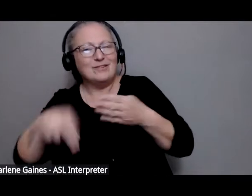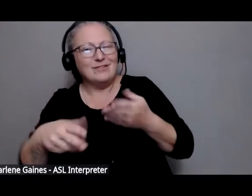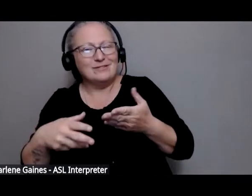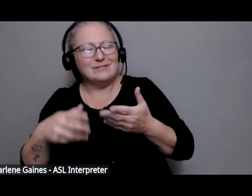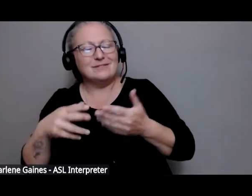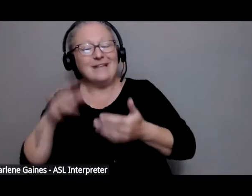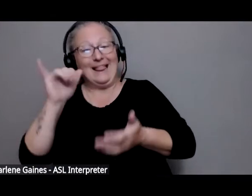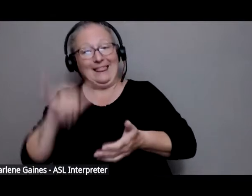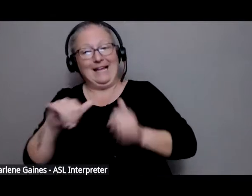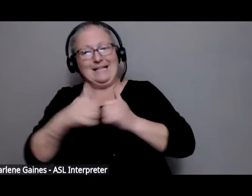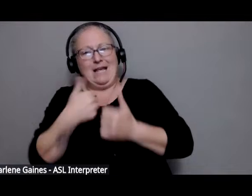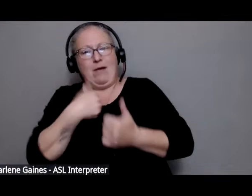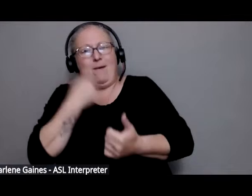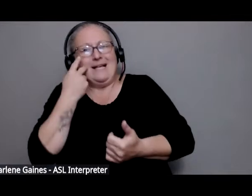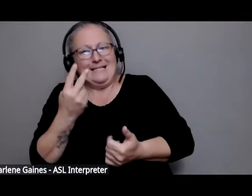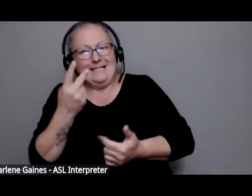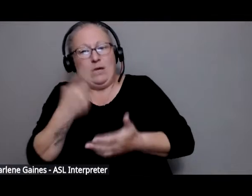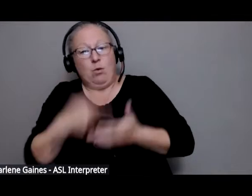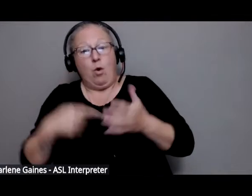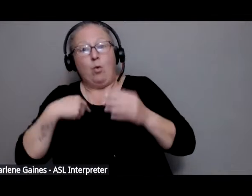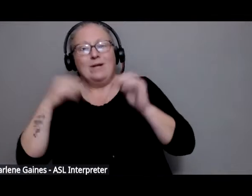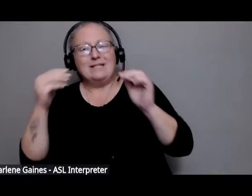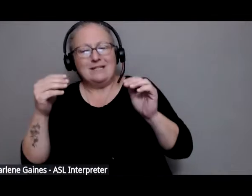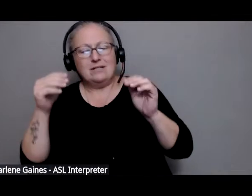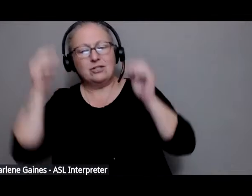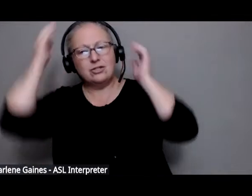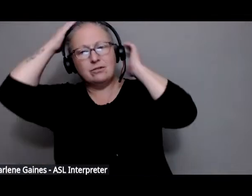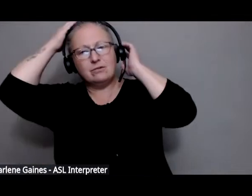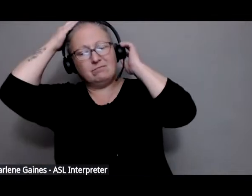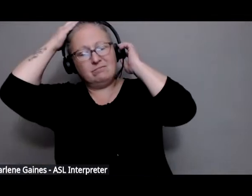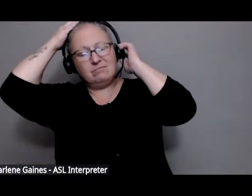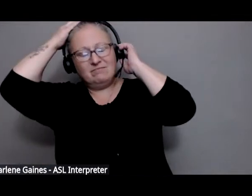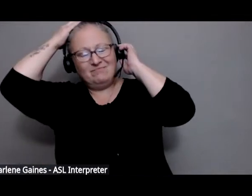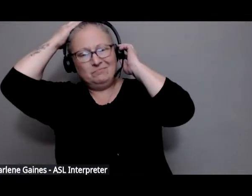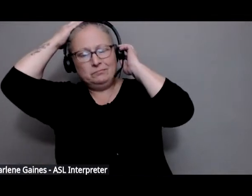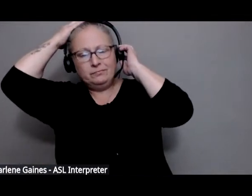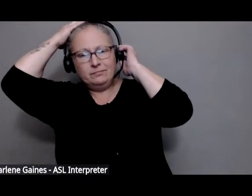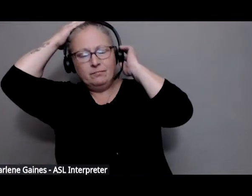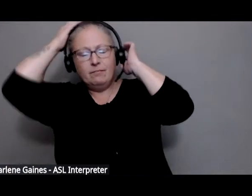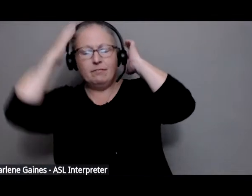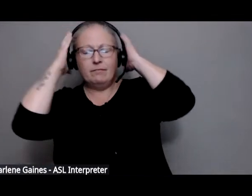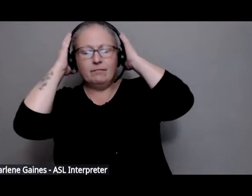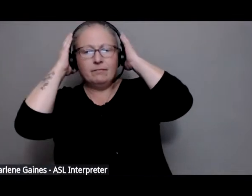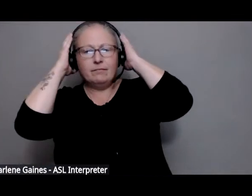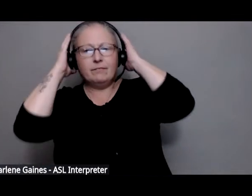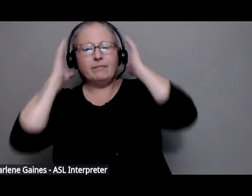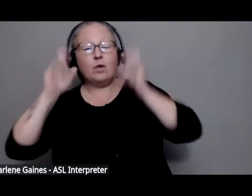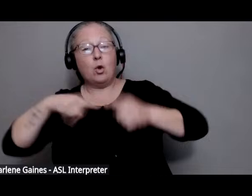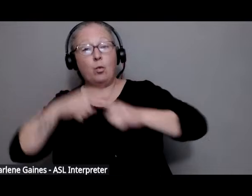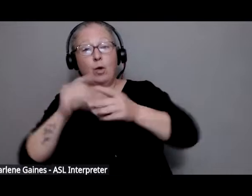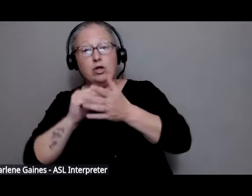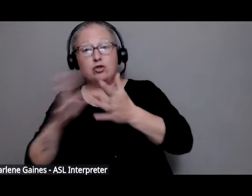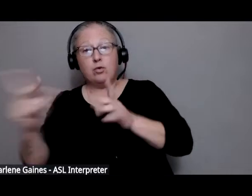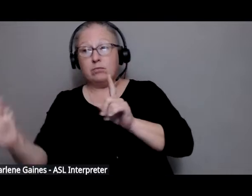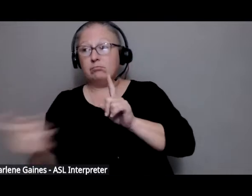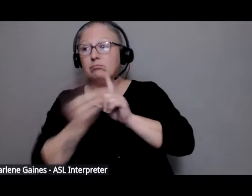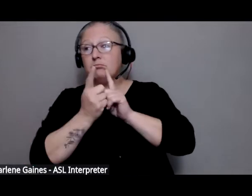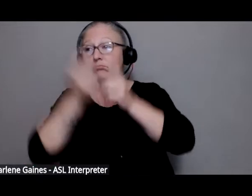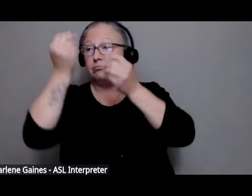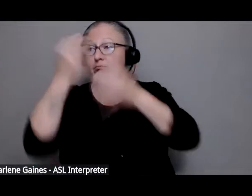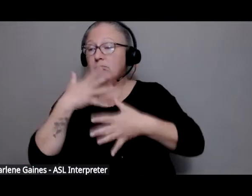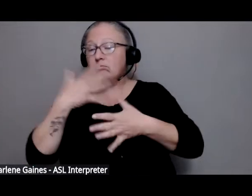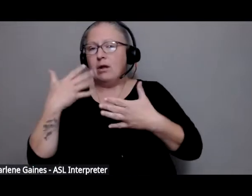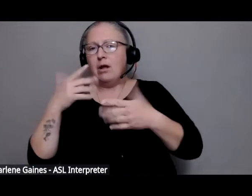I see what we're teaching. When our students come to us and say how it's changed their lives, how